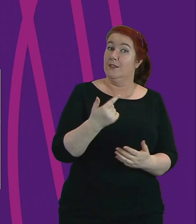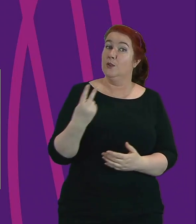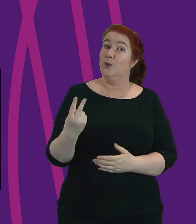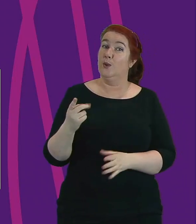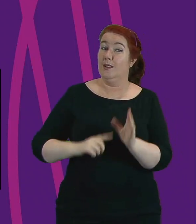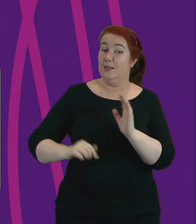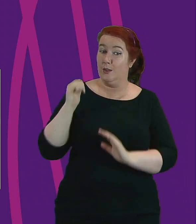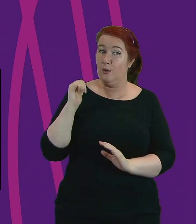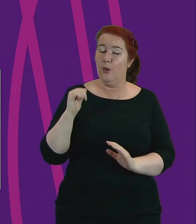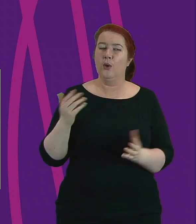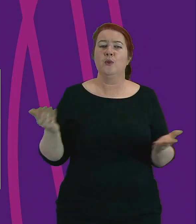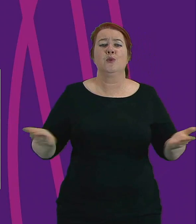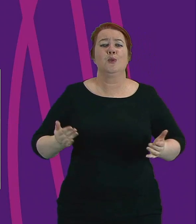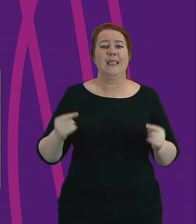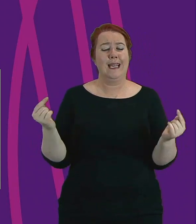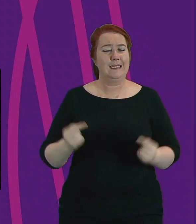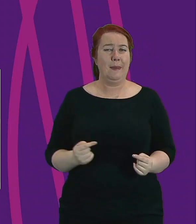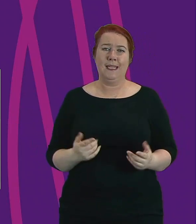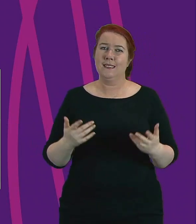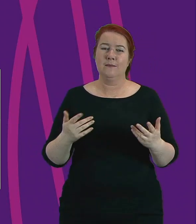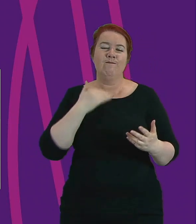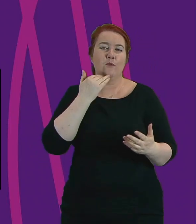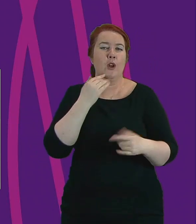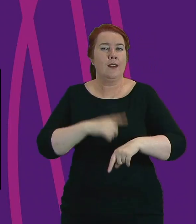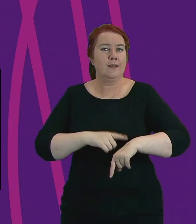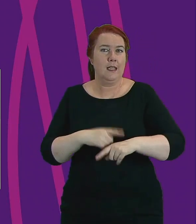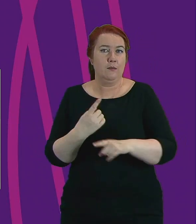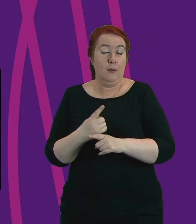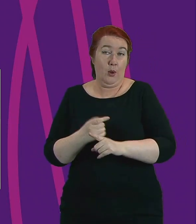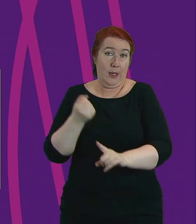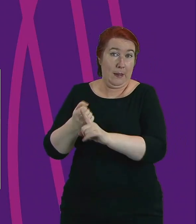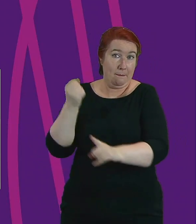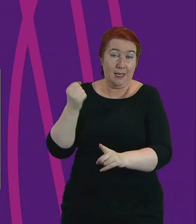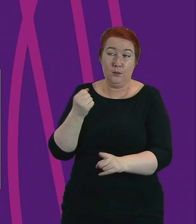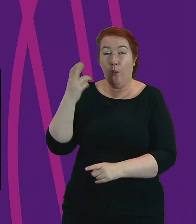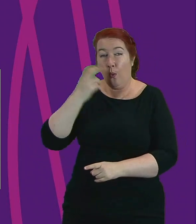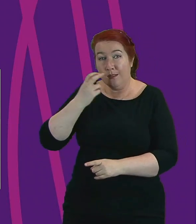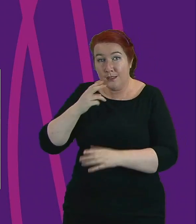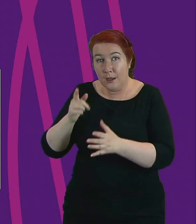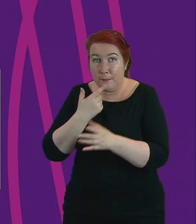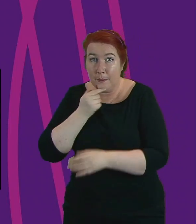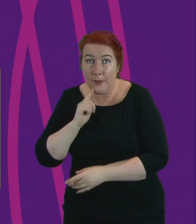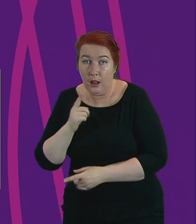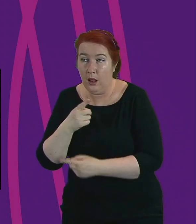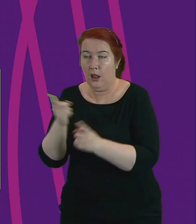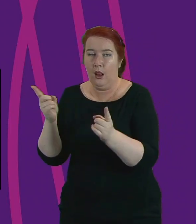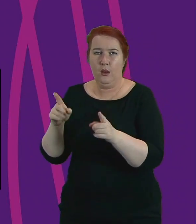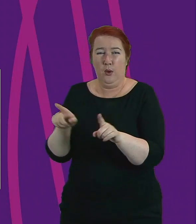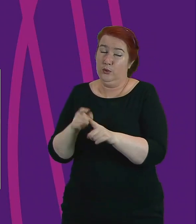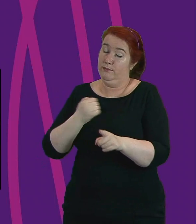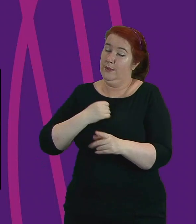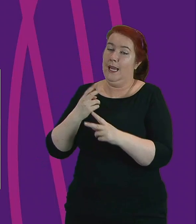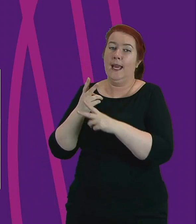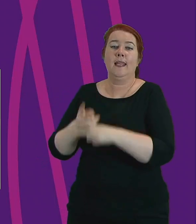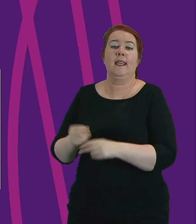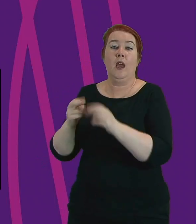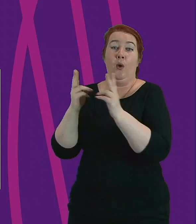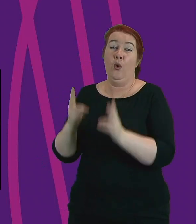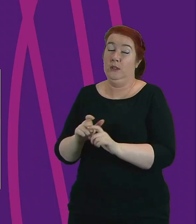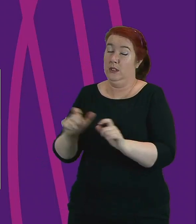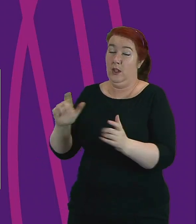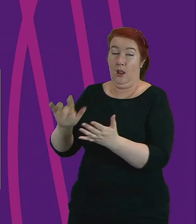I've not had time today to talk about the impact on older people and the fact that our care homes remain at the centre of this